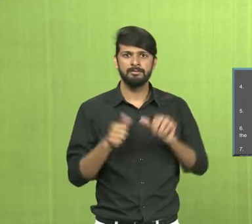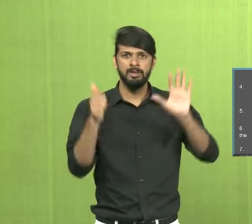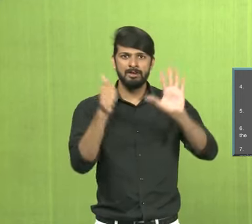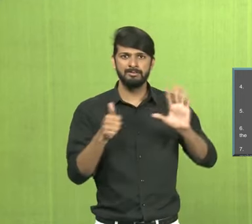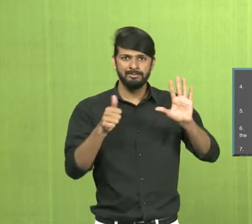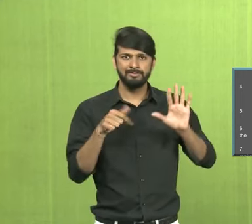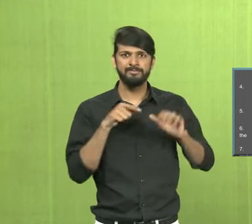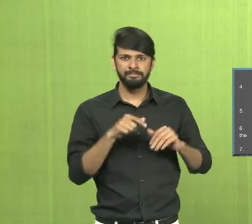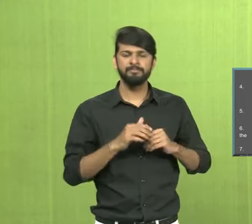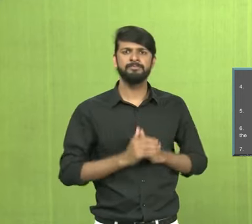Answer number 6.